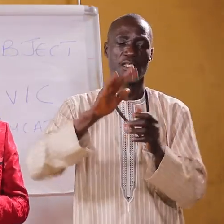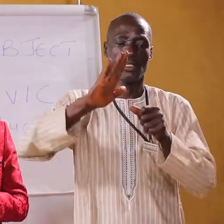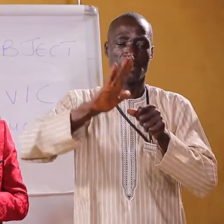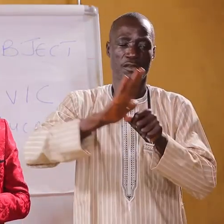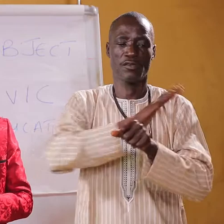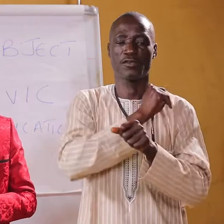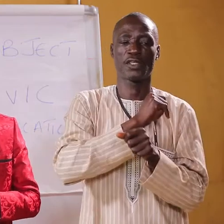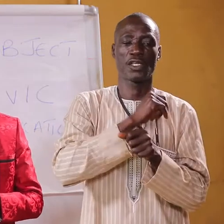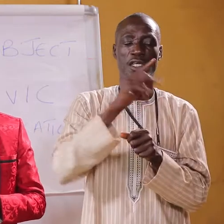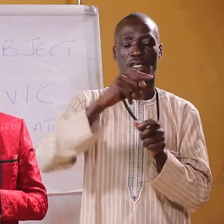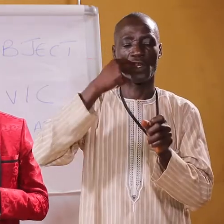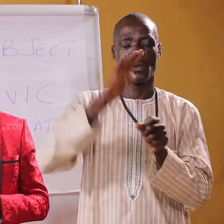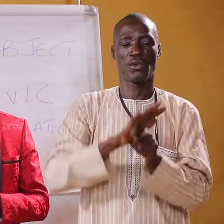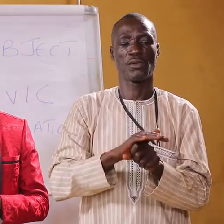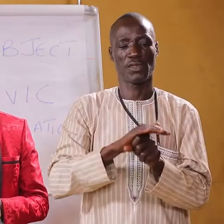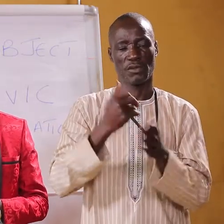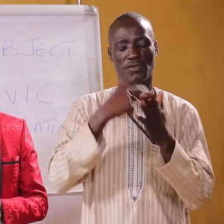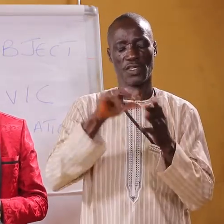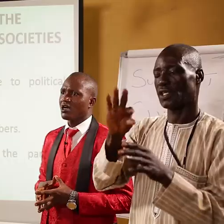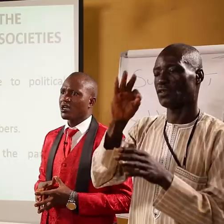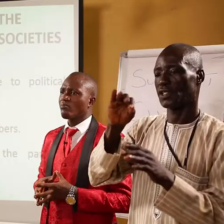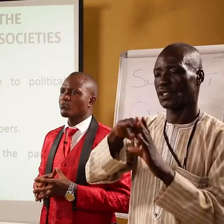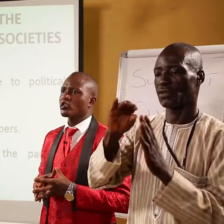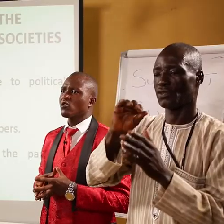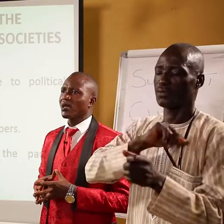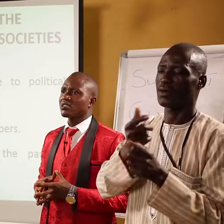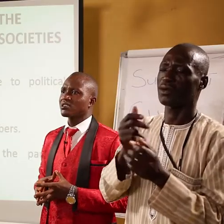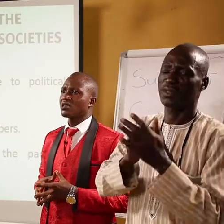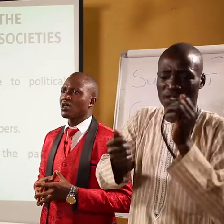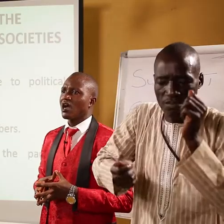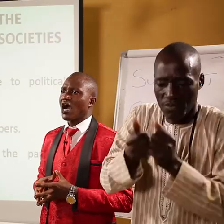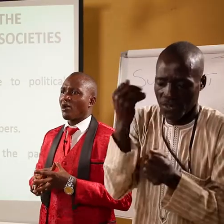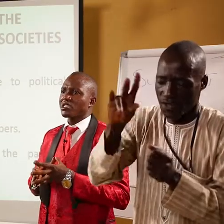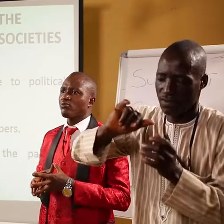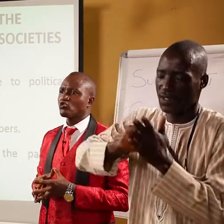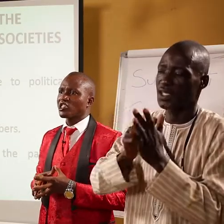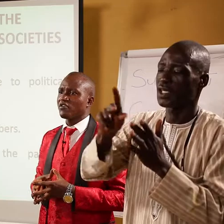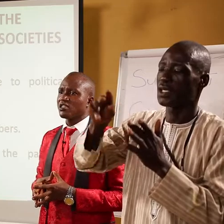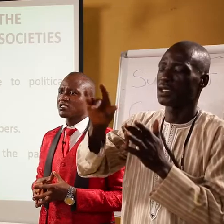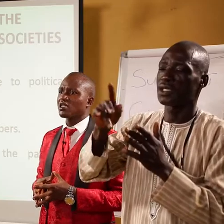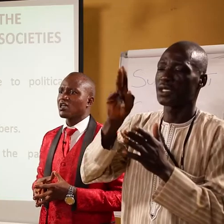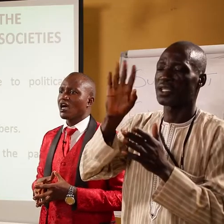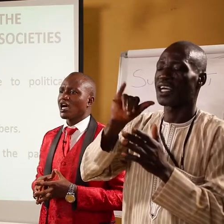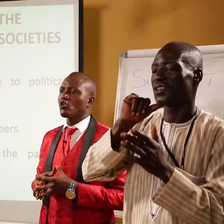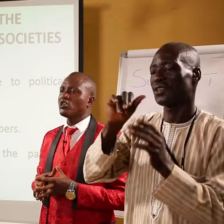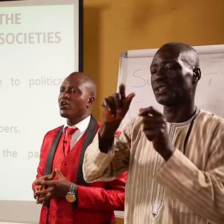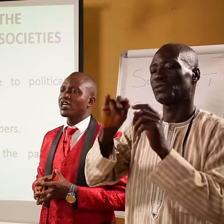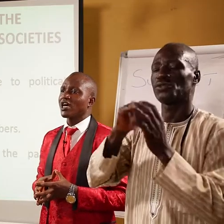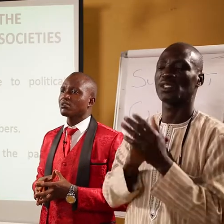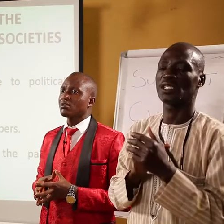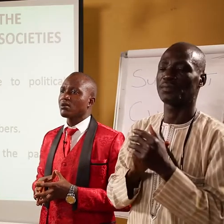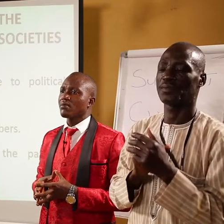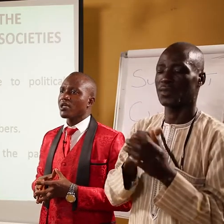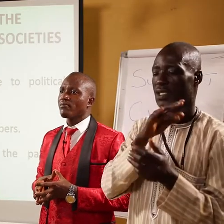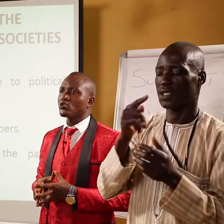they have made earlier on before they were voted into power. Now, most political parties are not able to achieve this, and the only way they